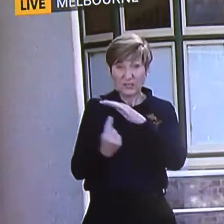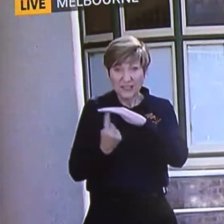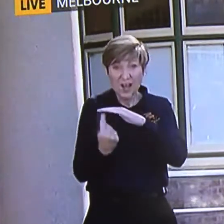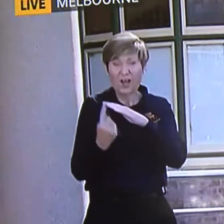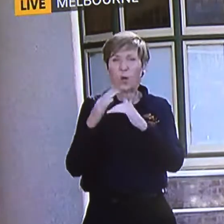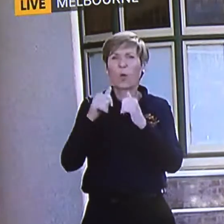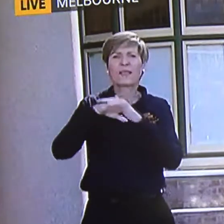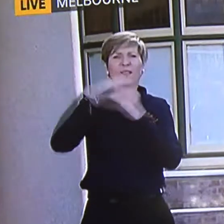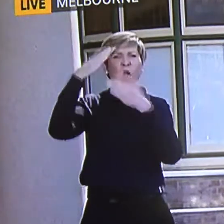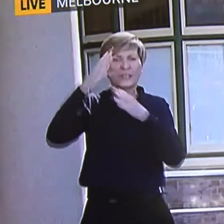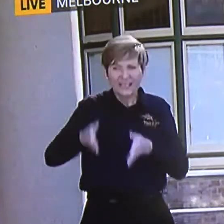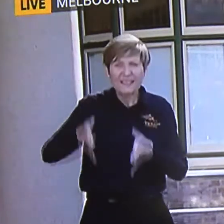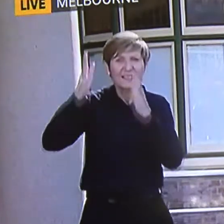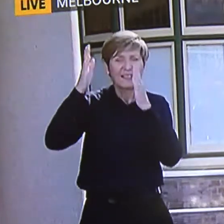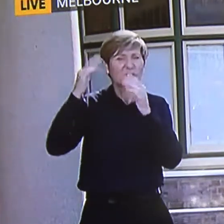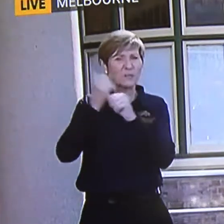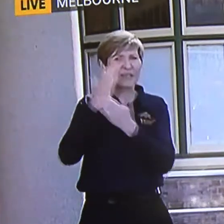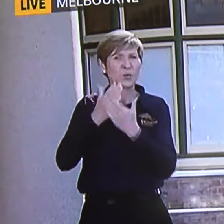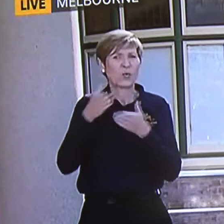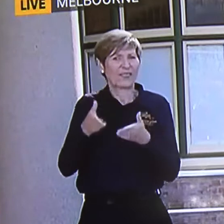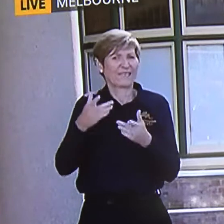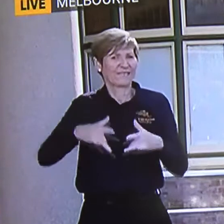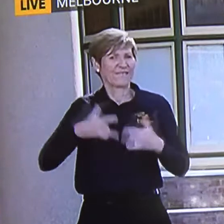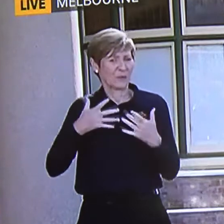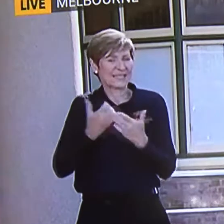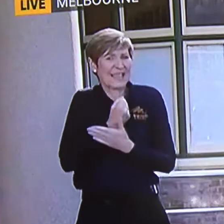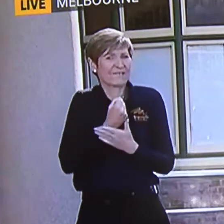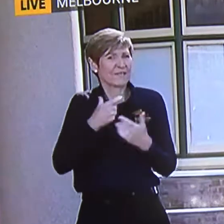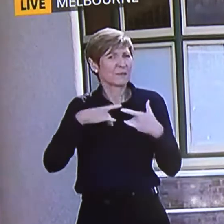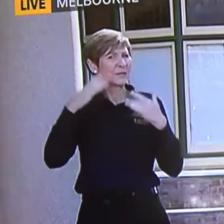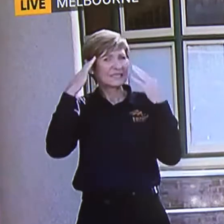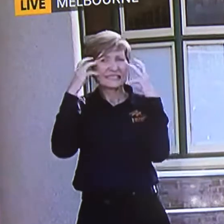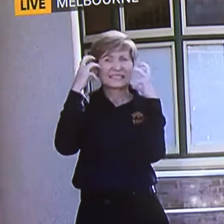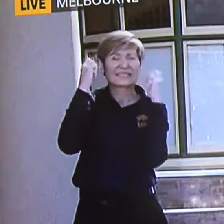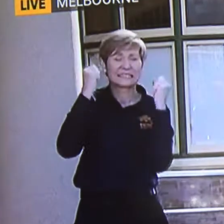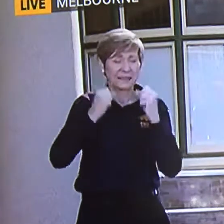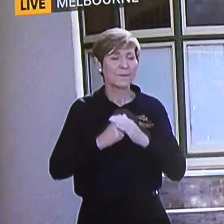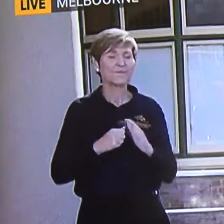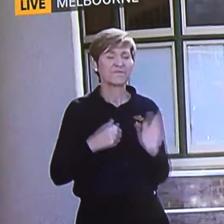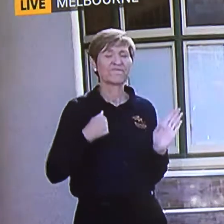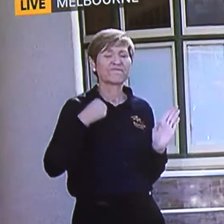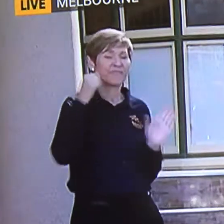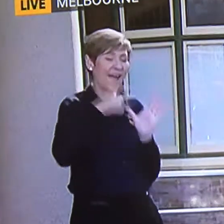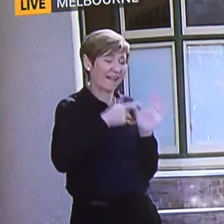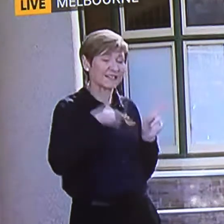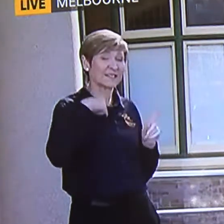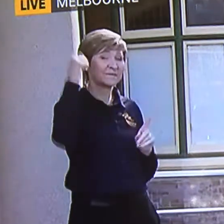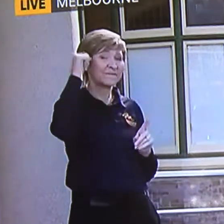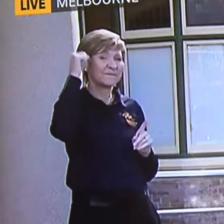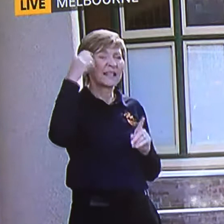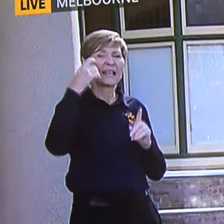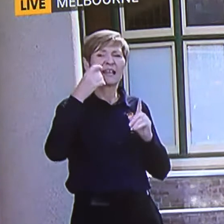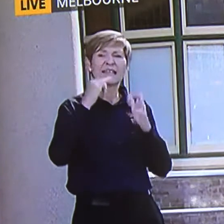sure that people are being kept safe? I know that the state authorities that are overseeing the hotel quarantine